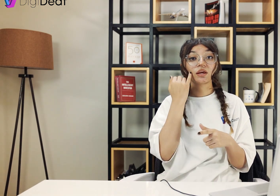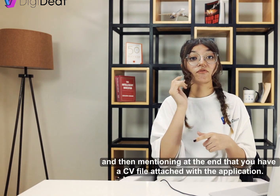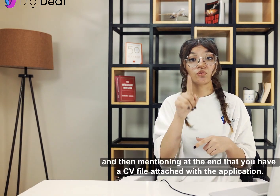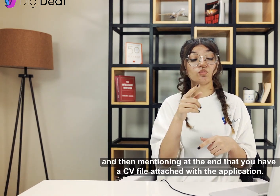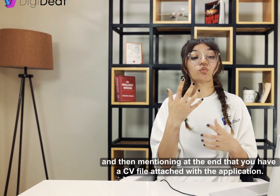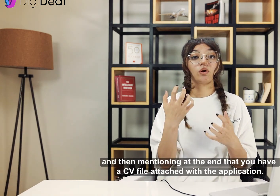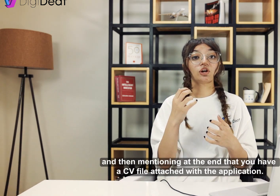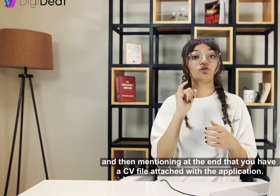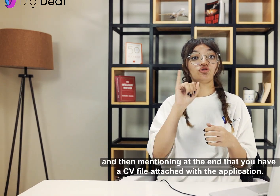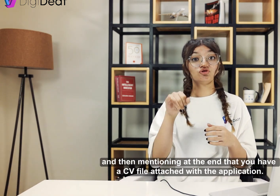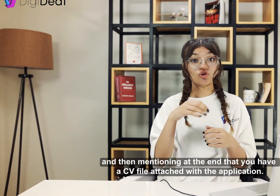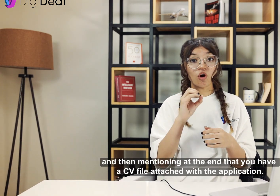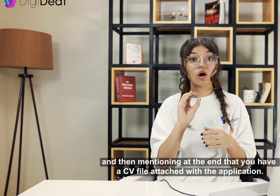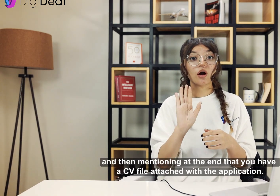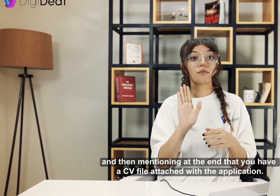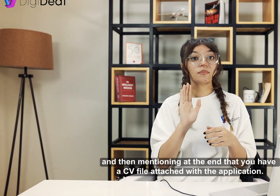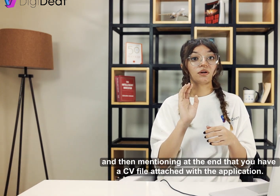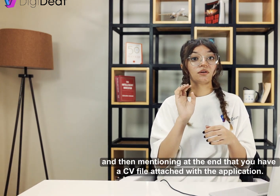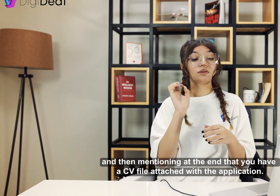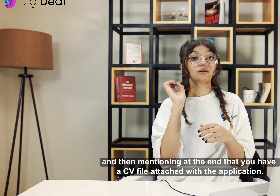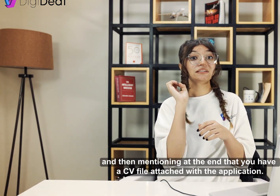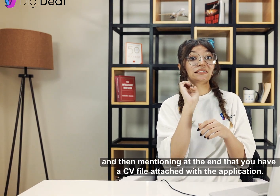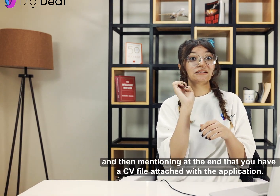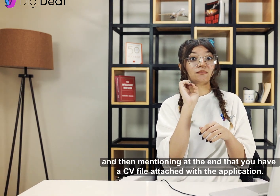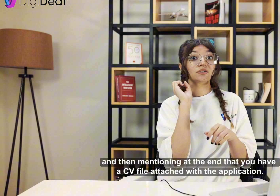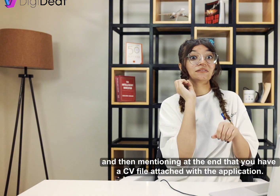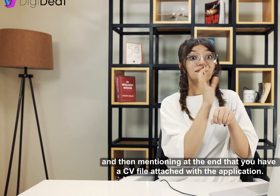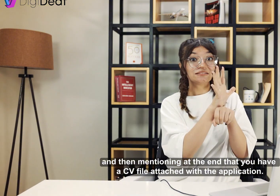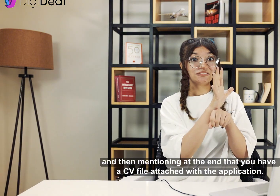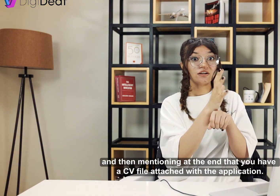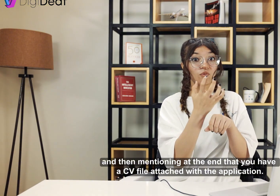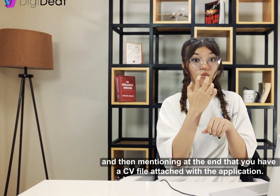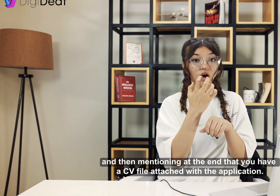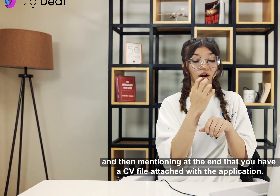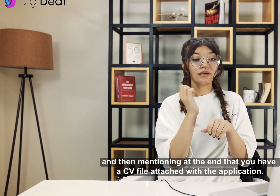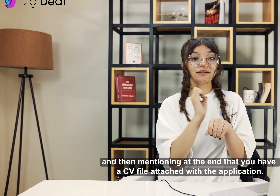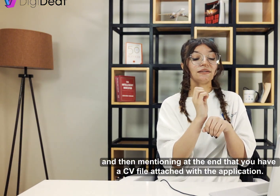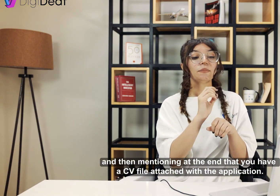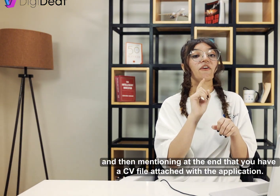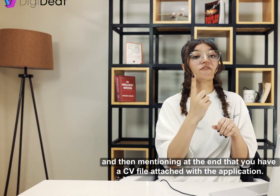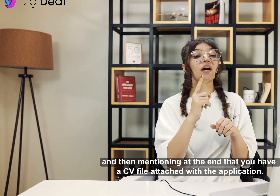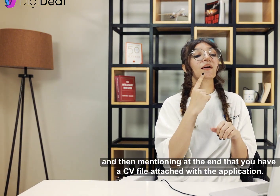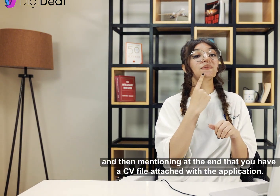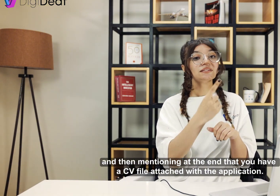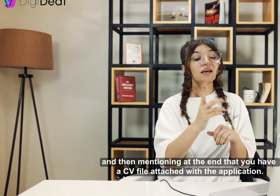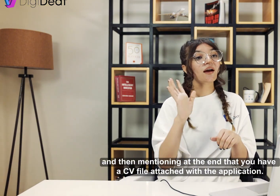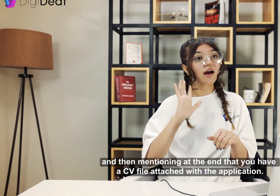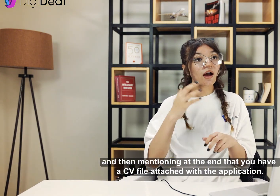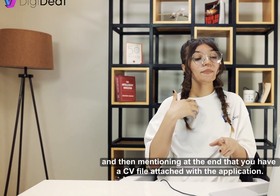And then mentioning at the end that you have a CV file attached with the application.